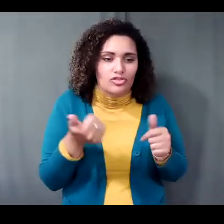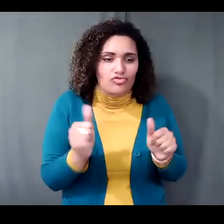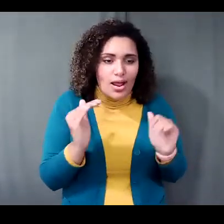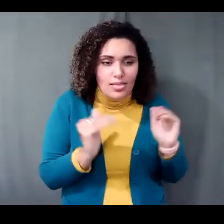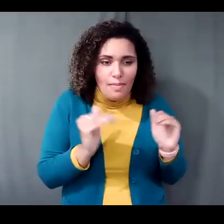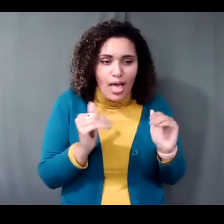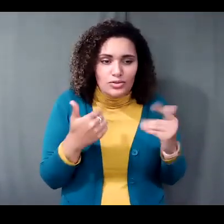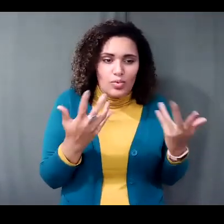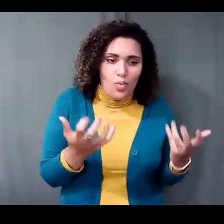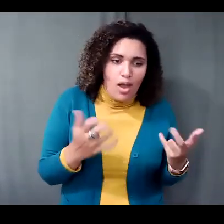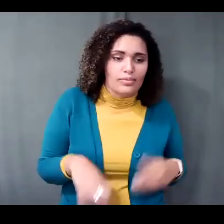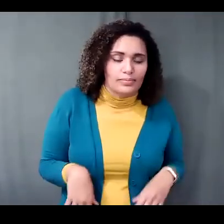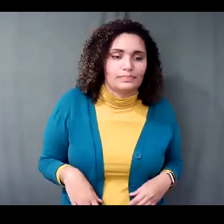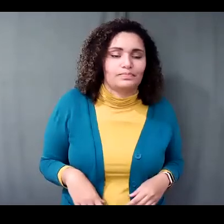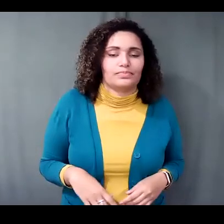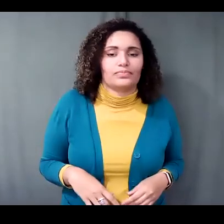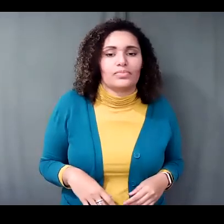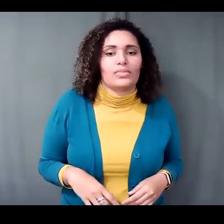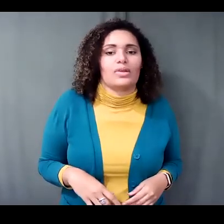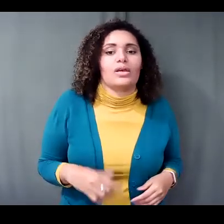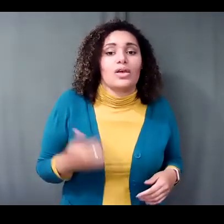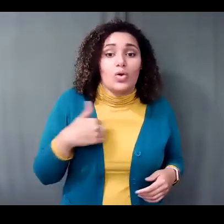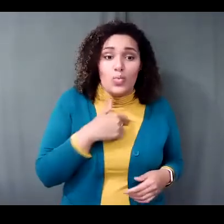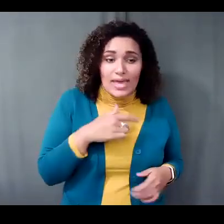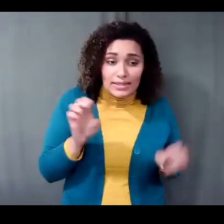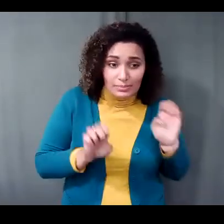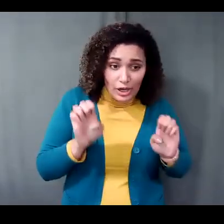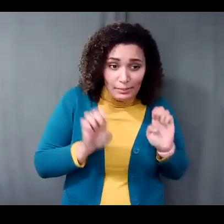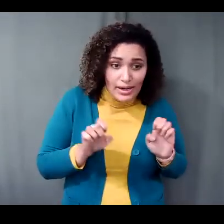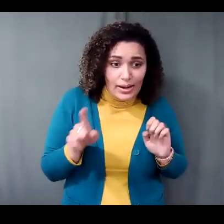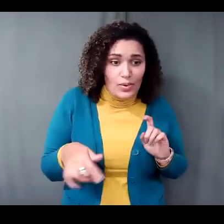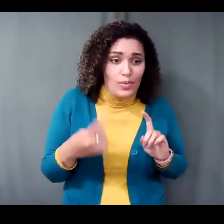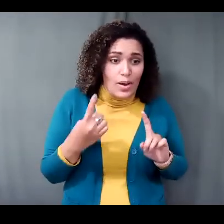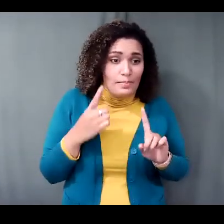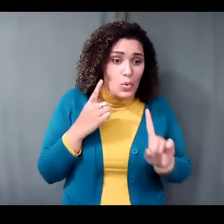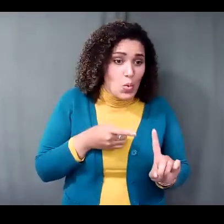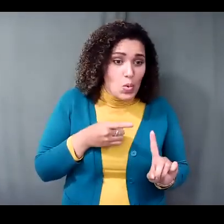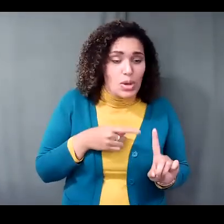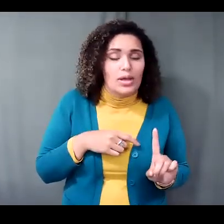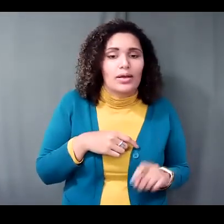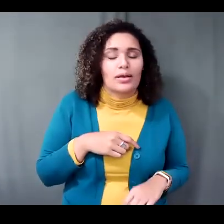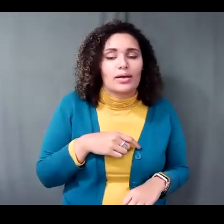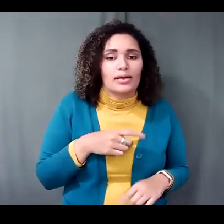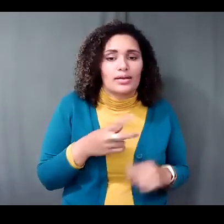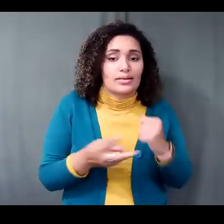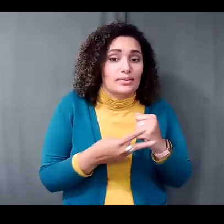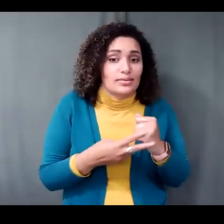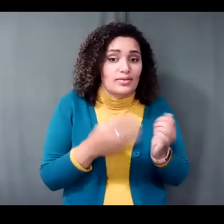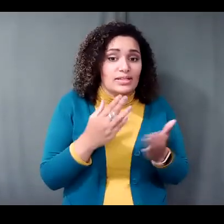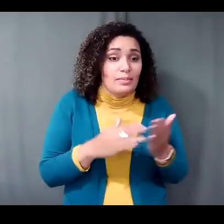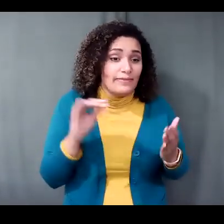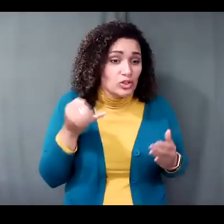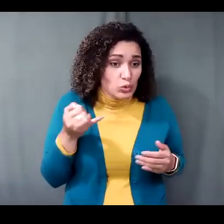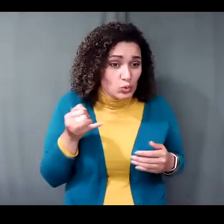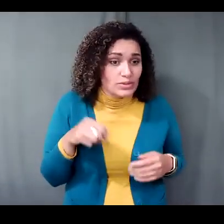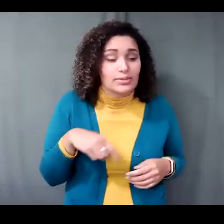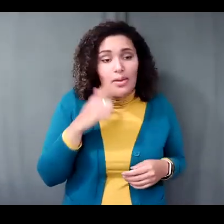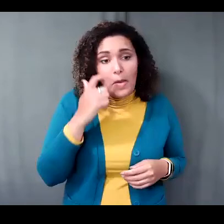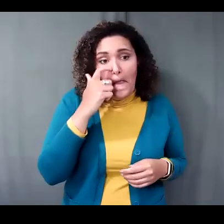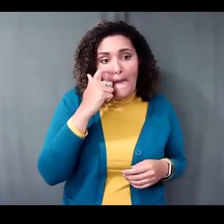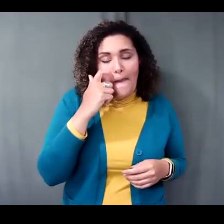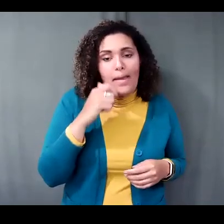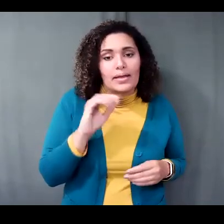called neutral grape spirits. It's kind of like grain alcohol, if you remember from way back when, some of you when you were young,